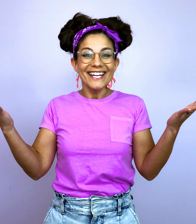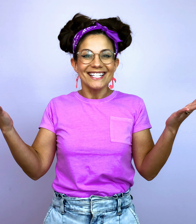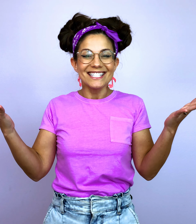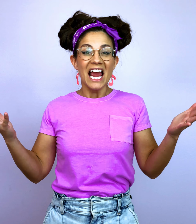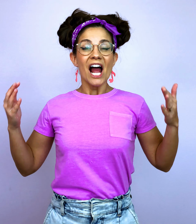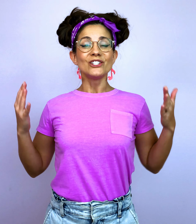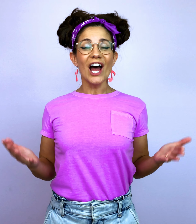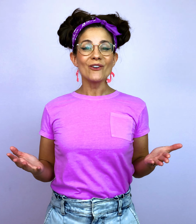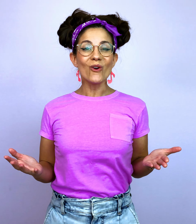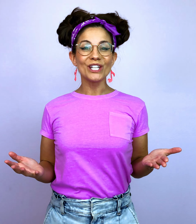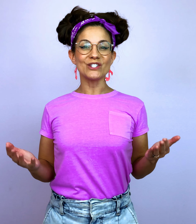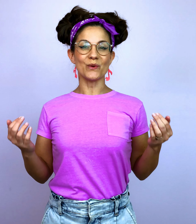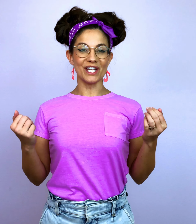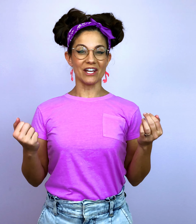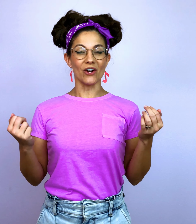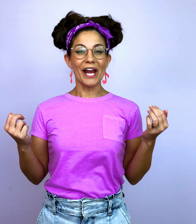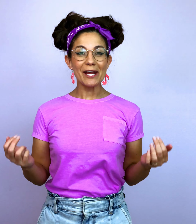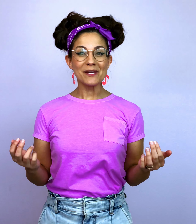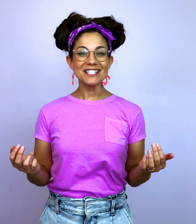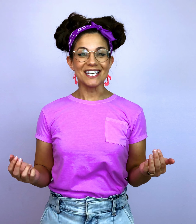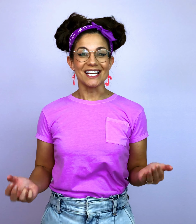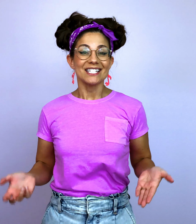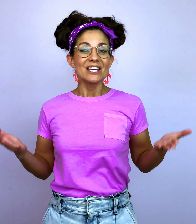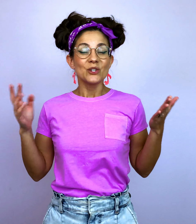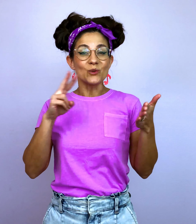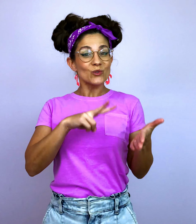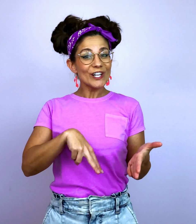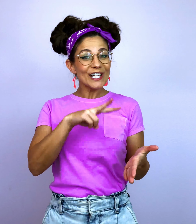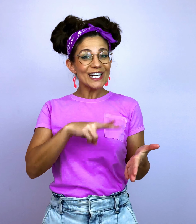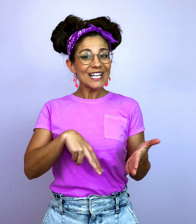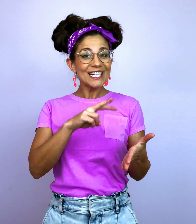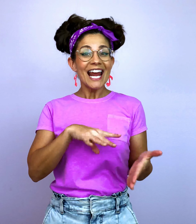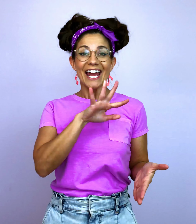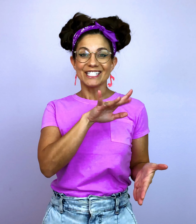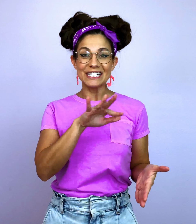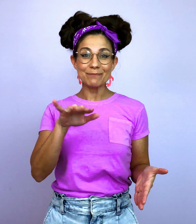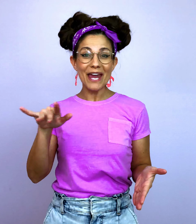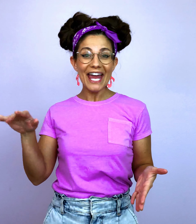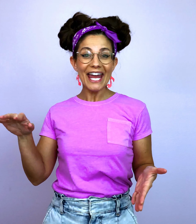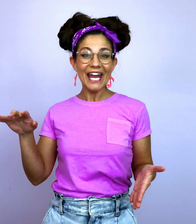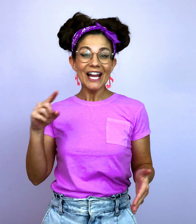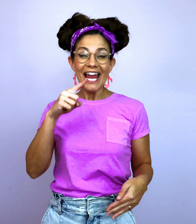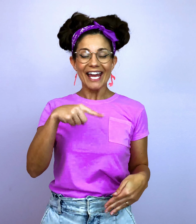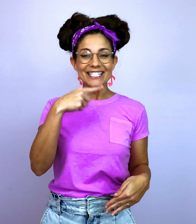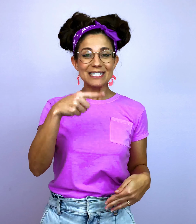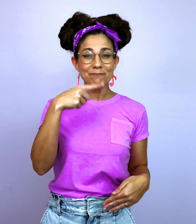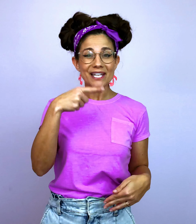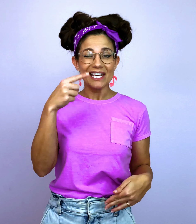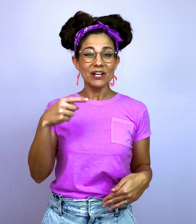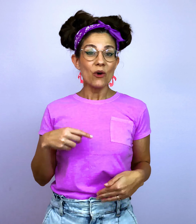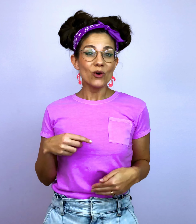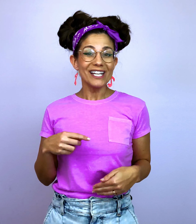Great! Not only do we need our ABCs to read and spell and speak or